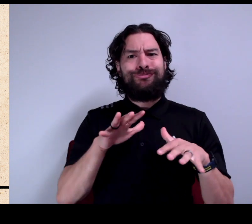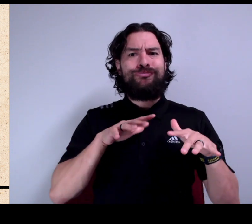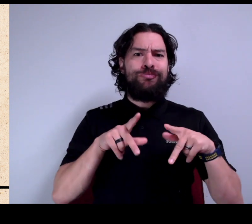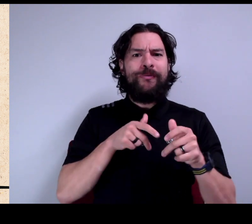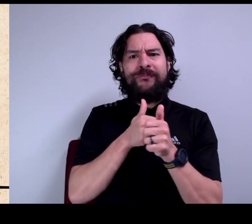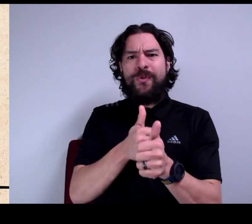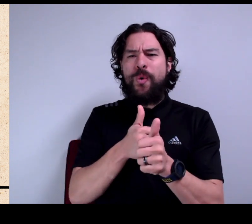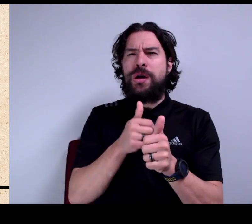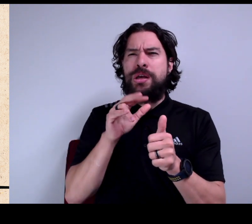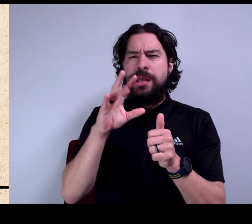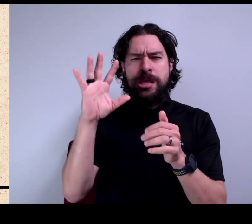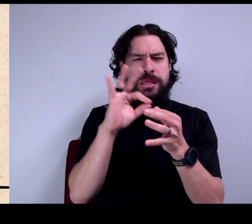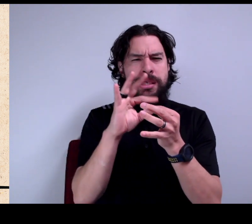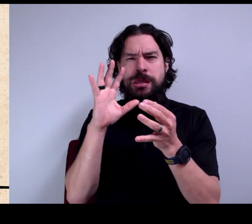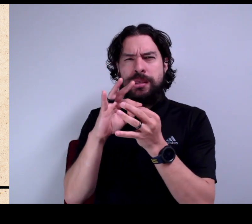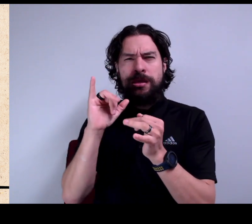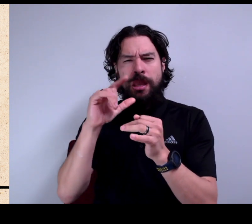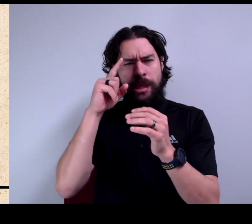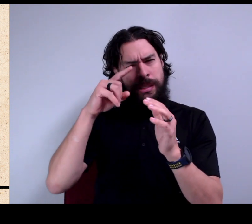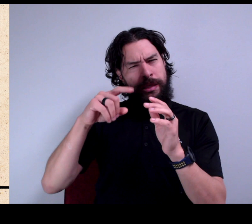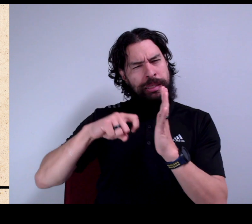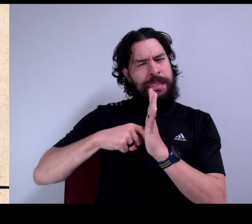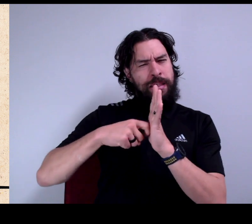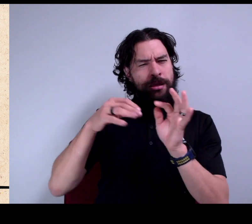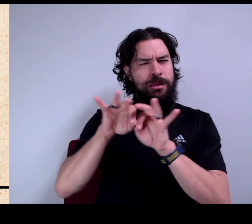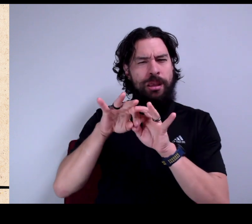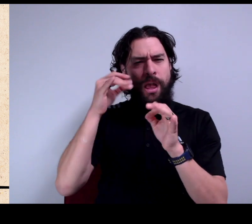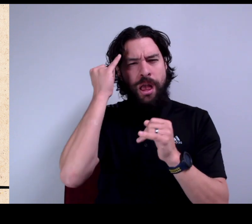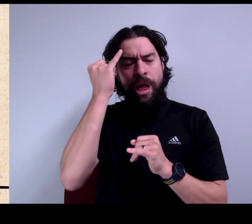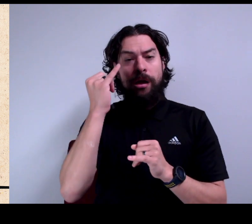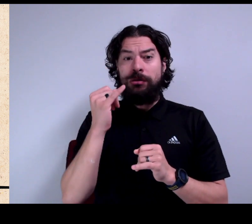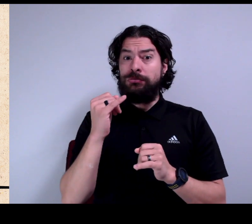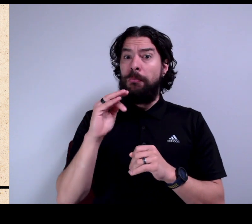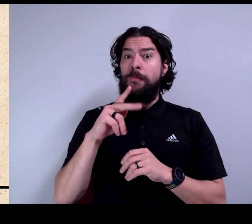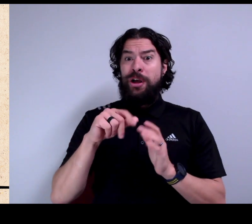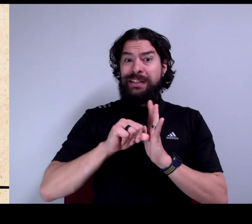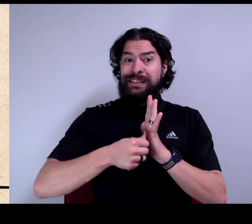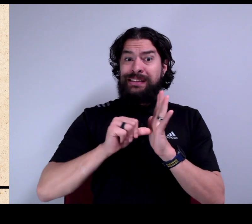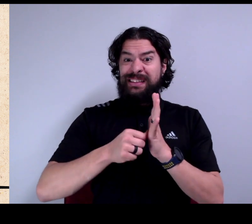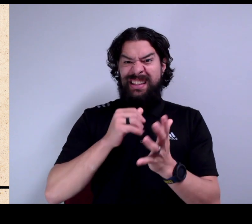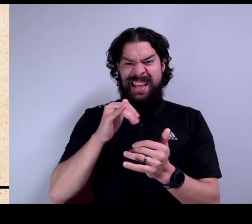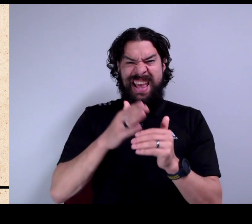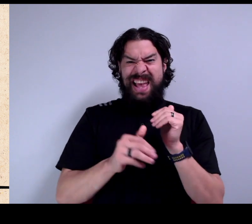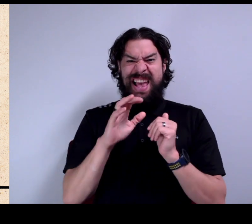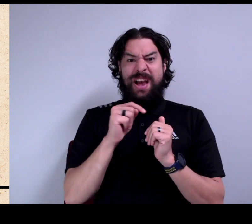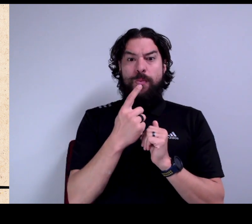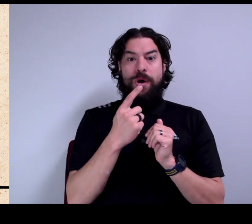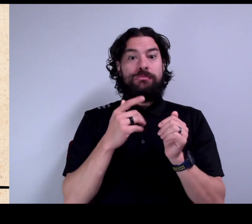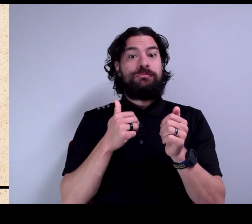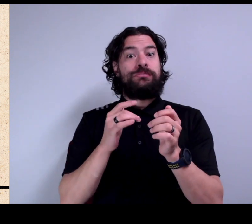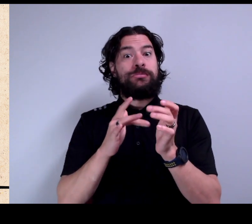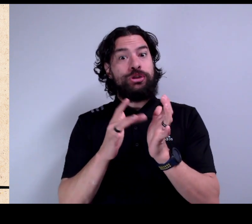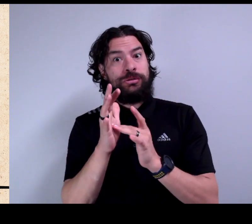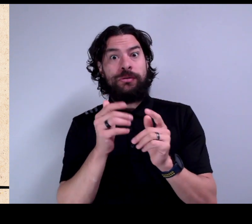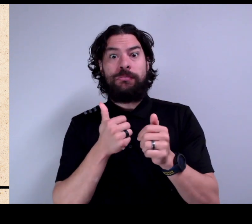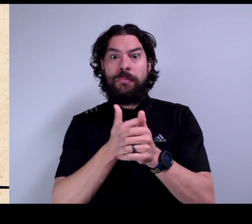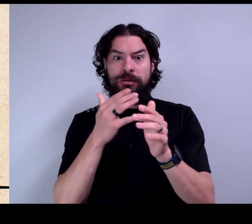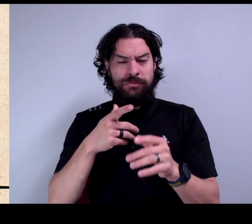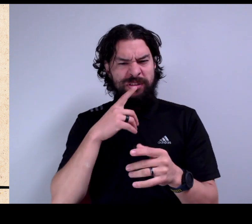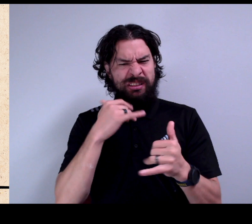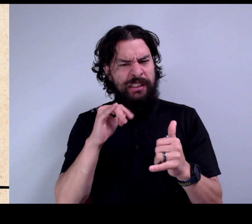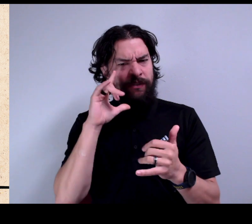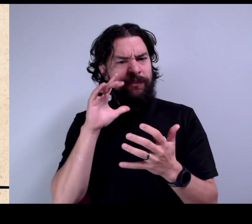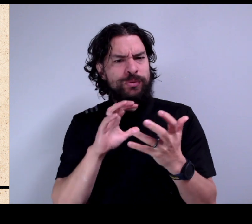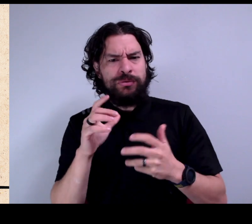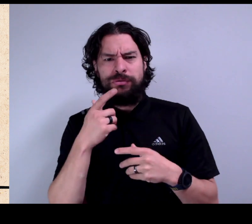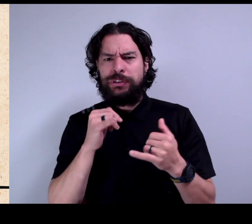the crowds is connected to a key idea Mark emphasizes at the end of Act 1, that even among Jesus' disciples there's